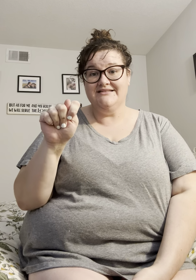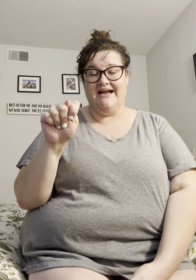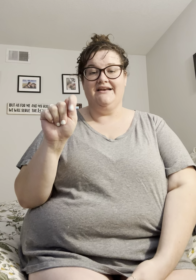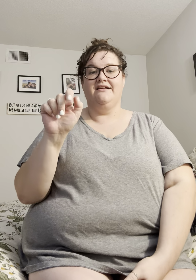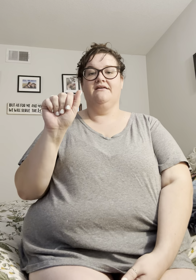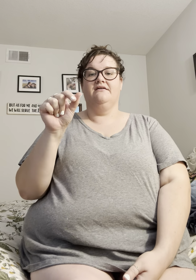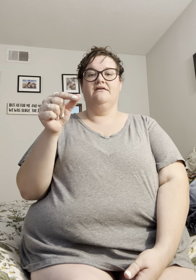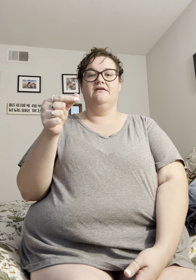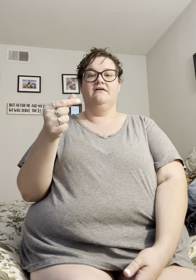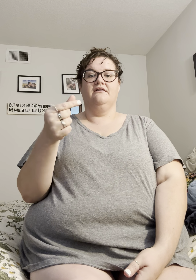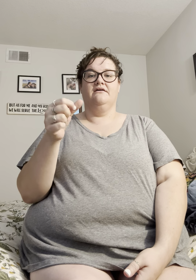sign,